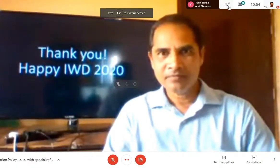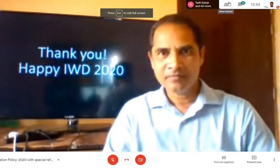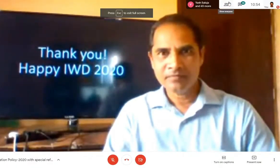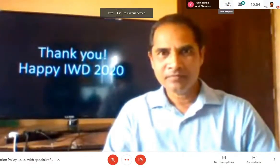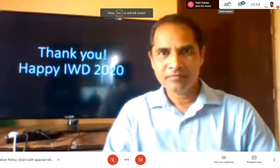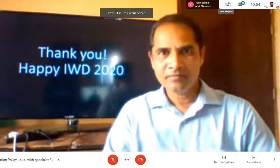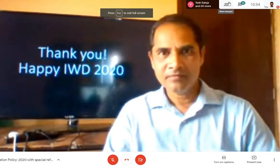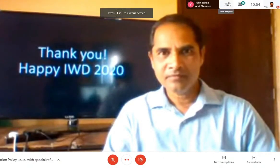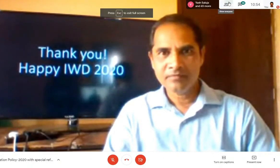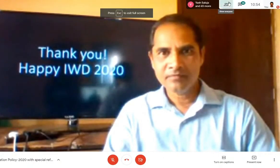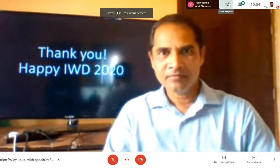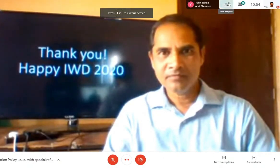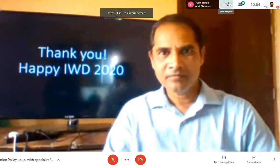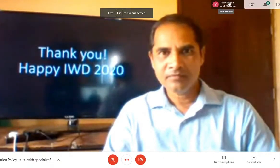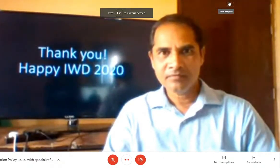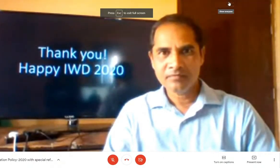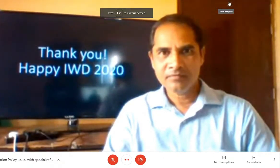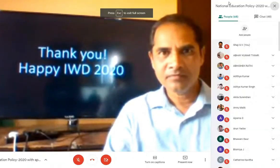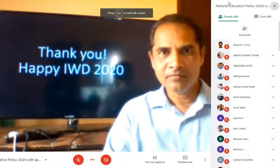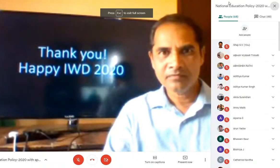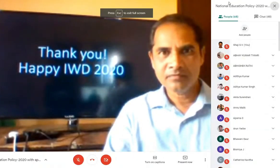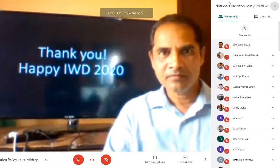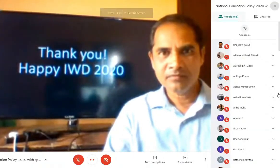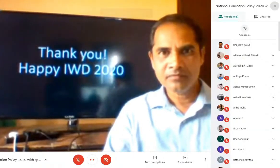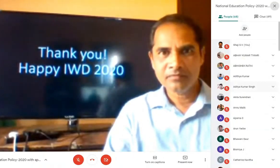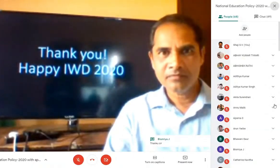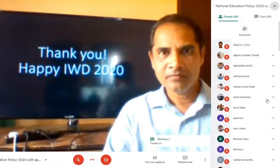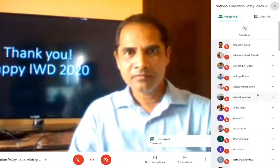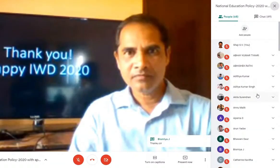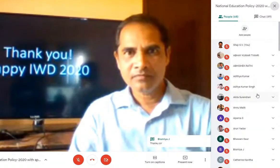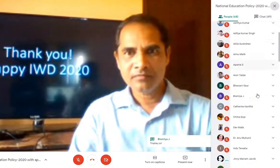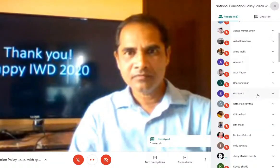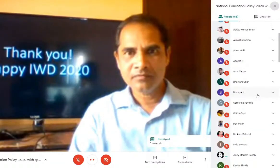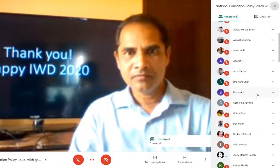Jinsi, Yes, ma'am. is there any questions in the chat box?